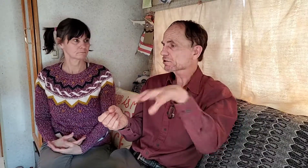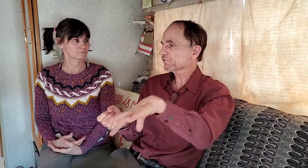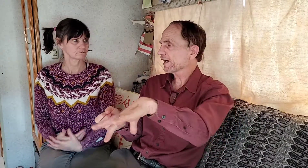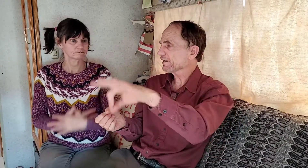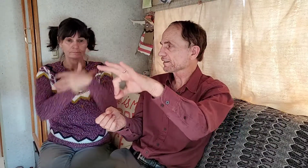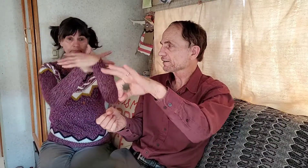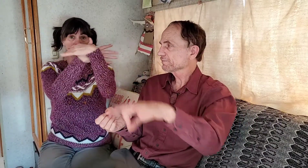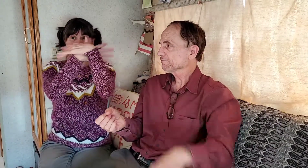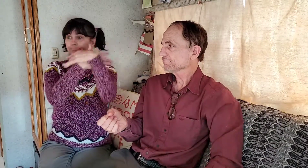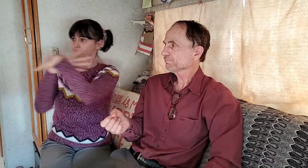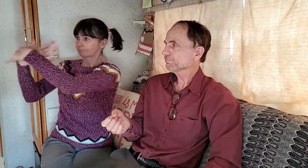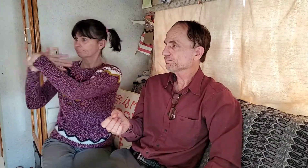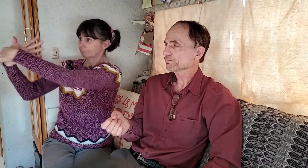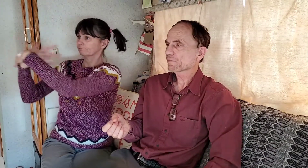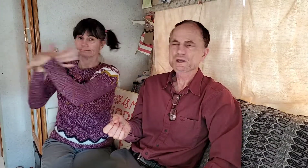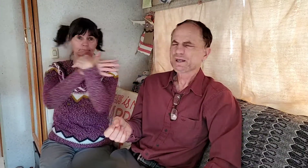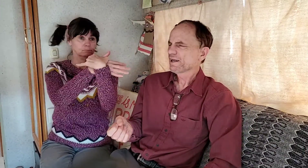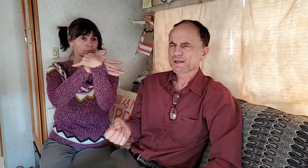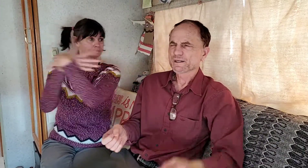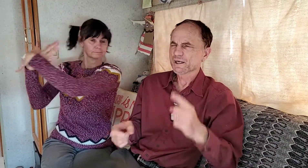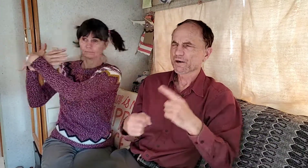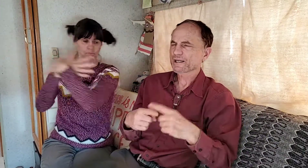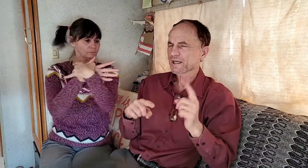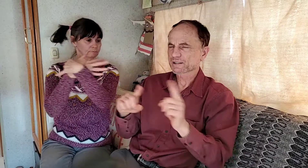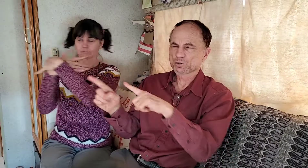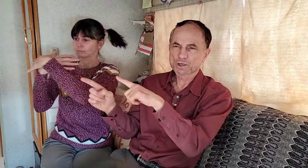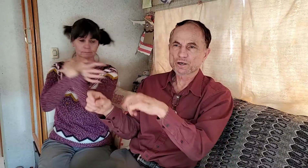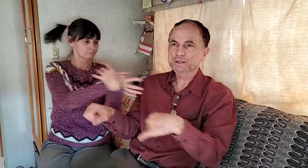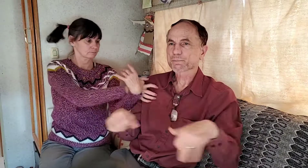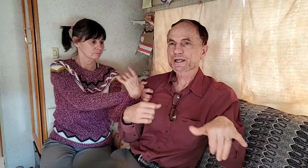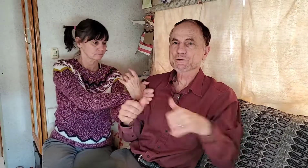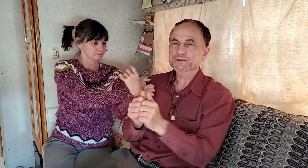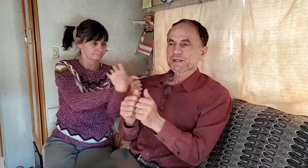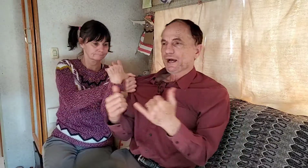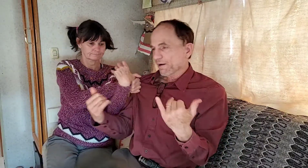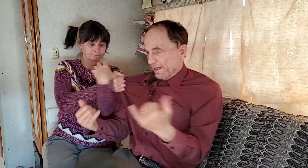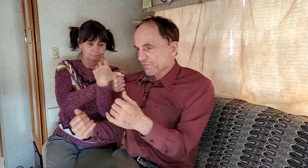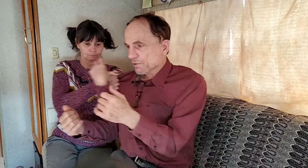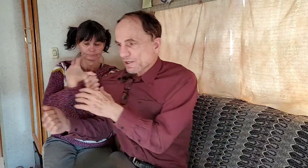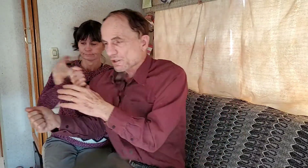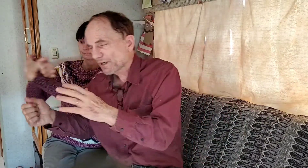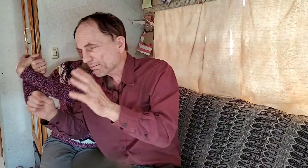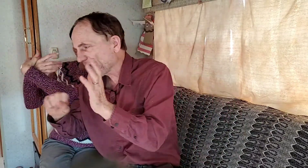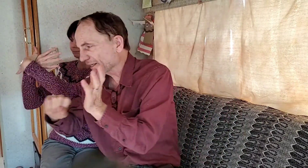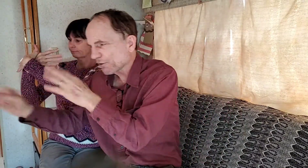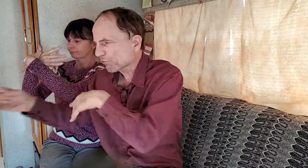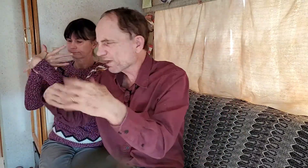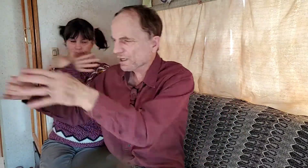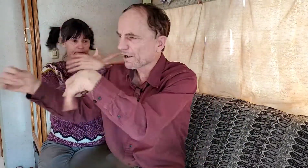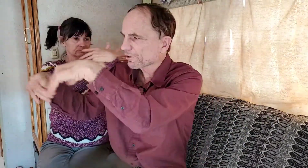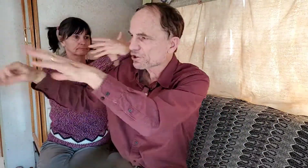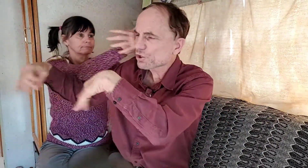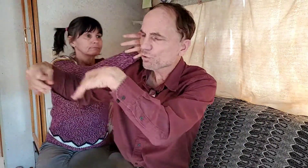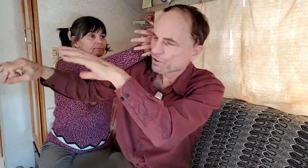find it? No, I can't go along and play with you now. I have too much on my mind. No, run along. Shoe.